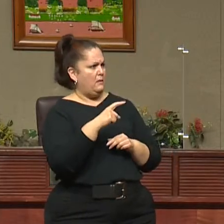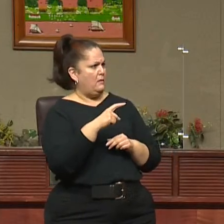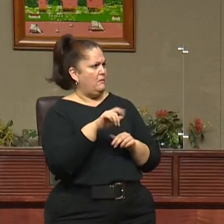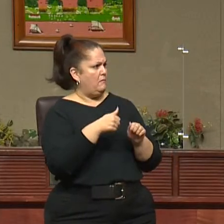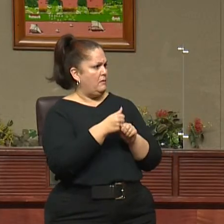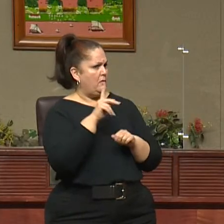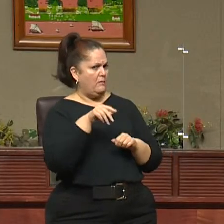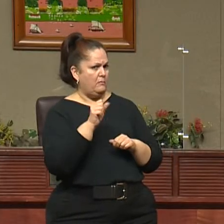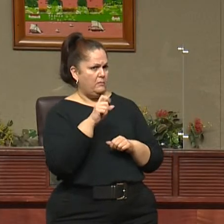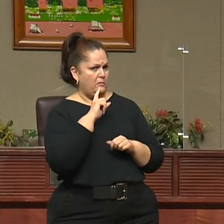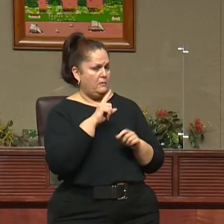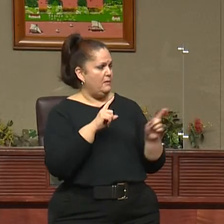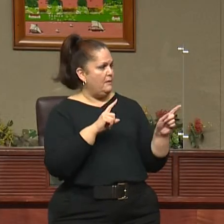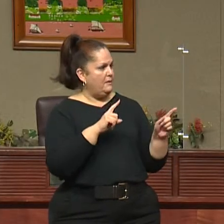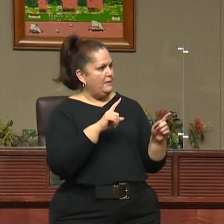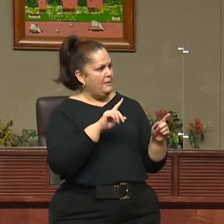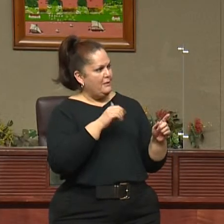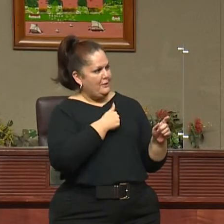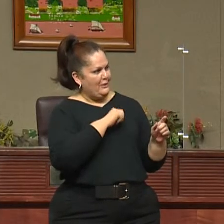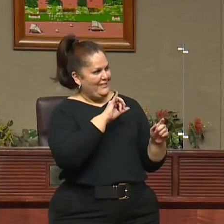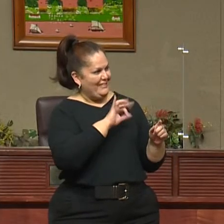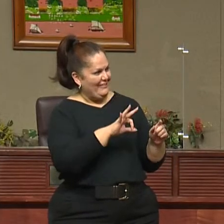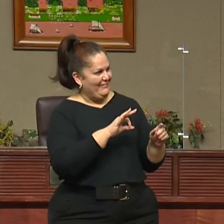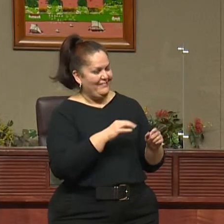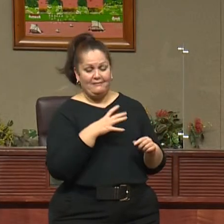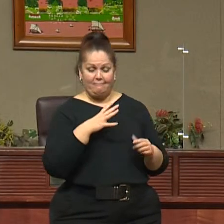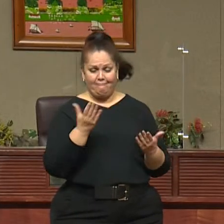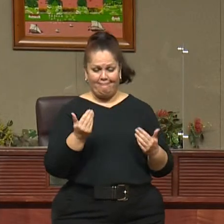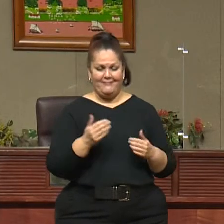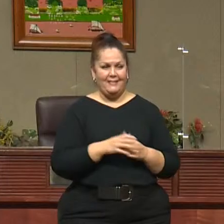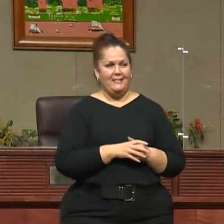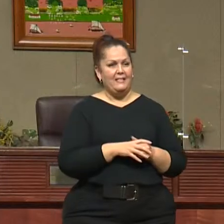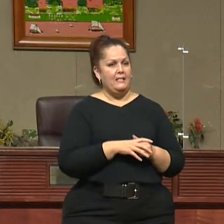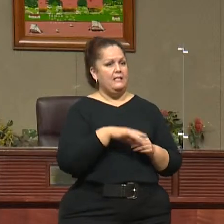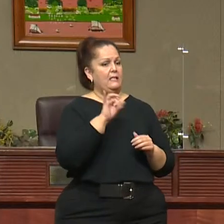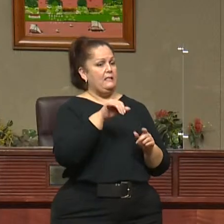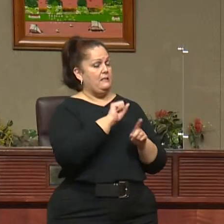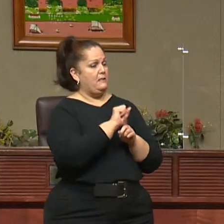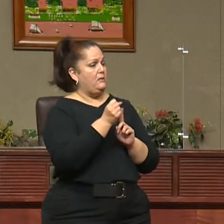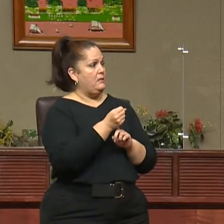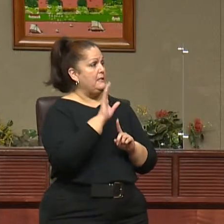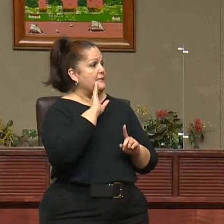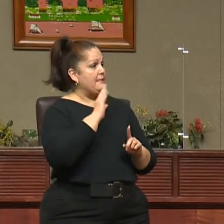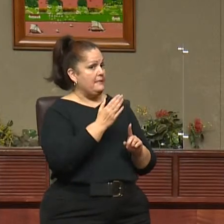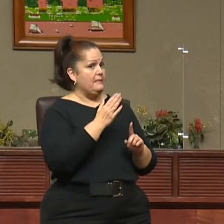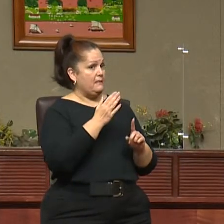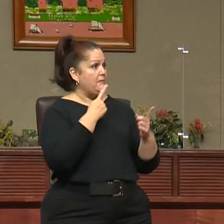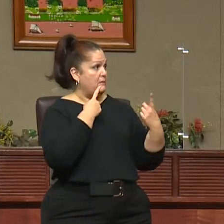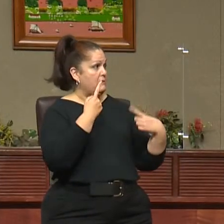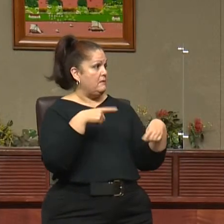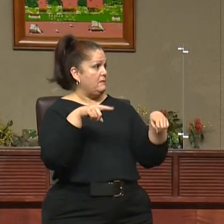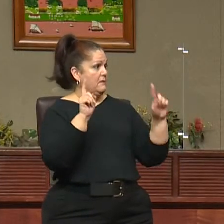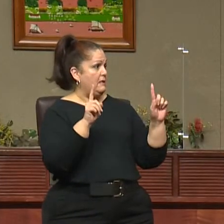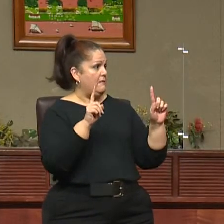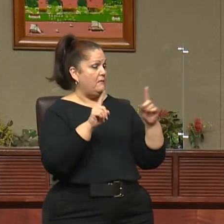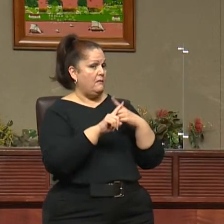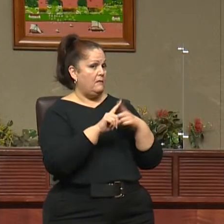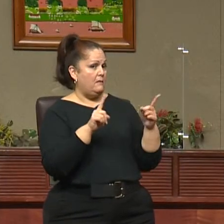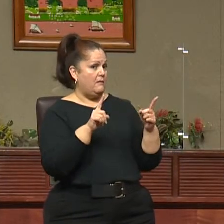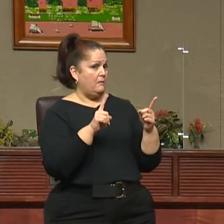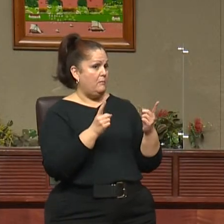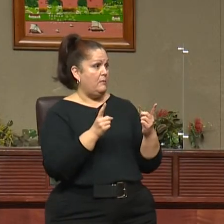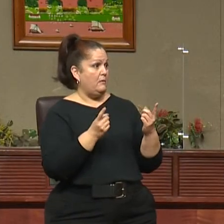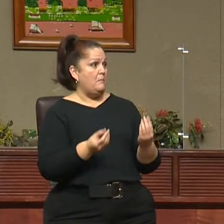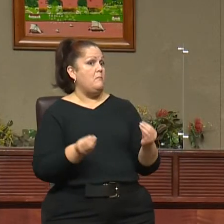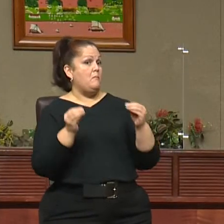Yes. Sorry, Jeff. In that context, then, it sounds like it's been very successful, but that it could be even